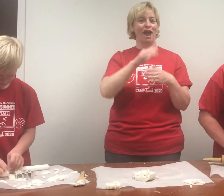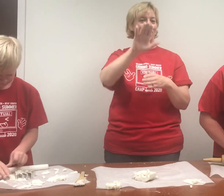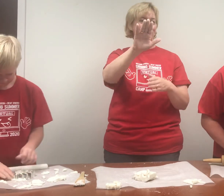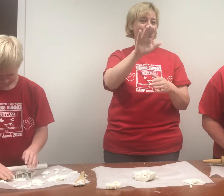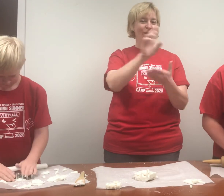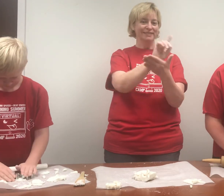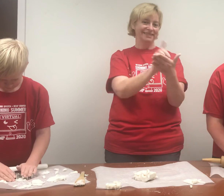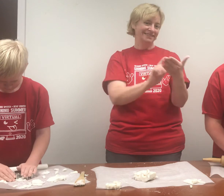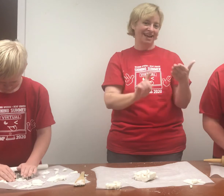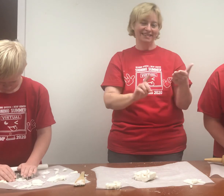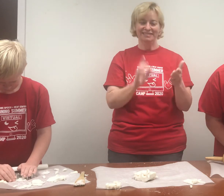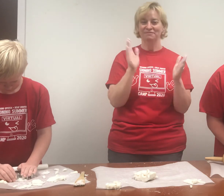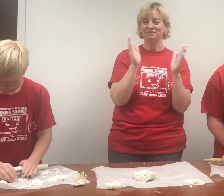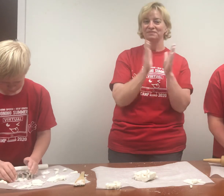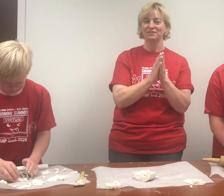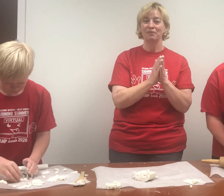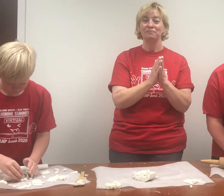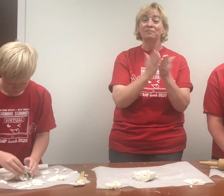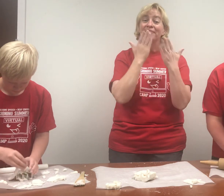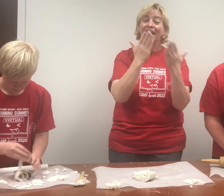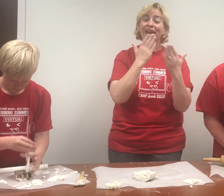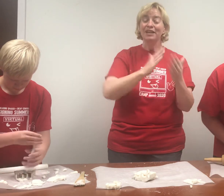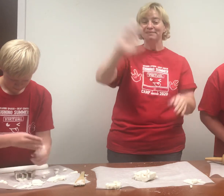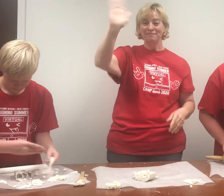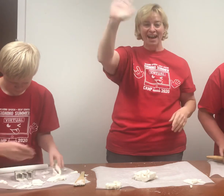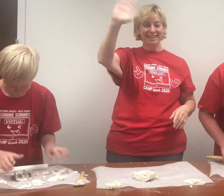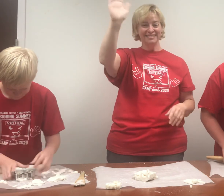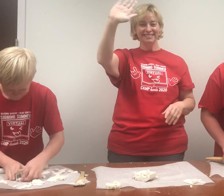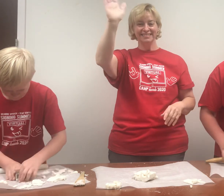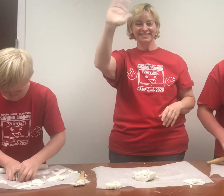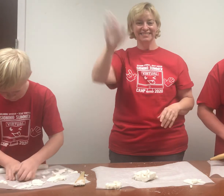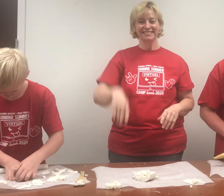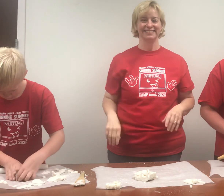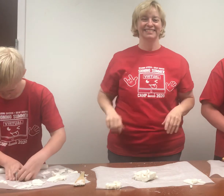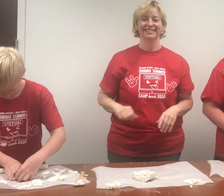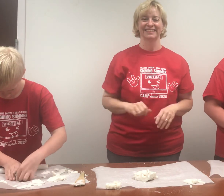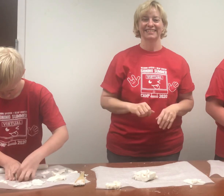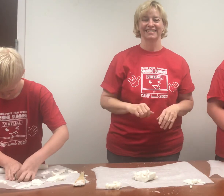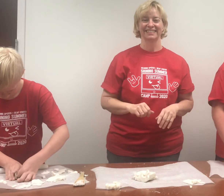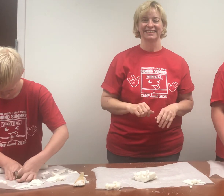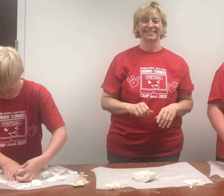Facebook and sharing your designs with us. All right, thank you. Bye.